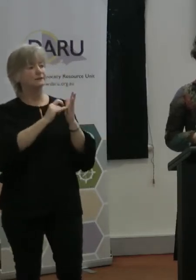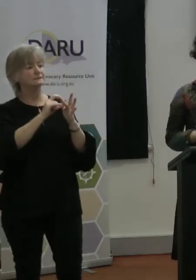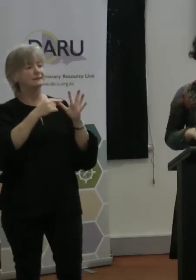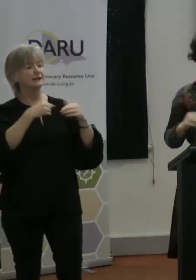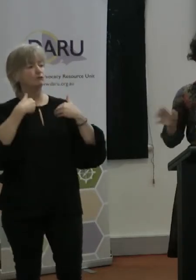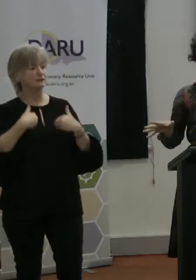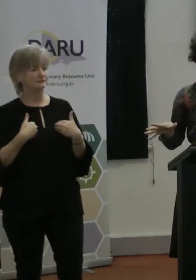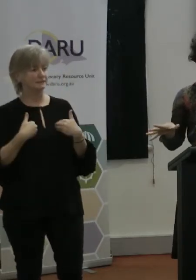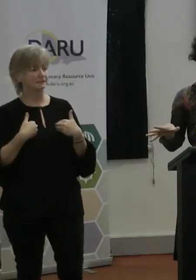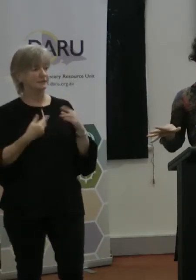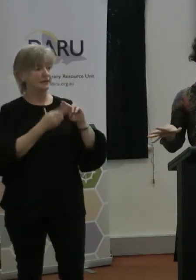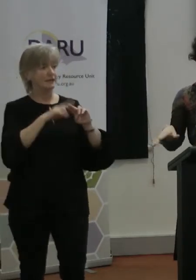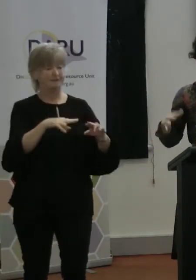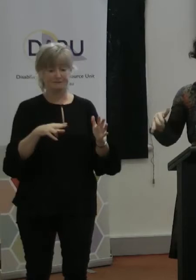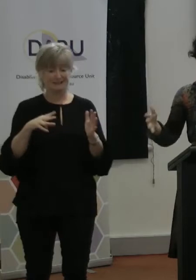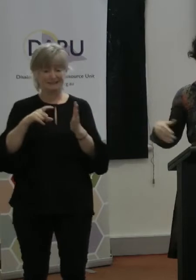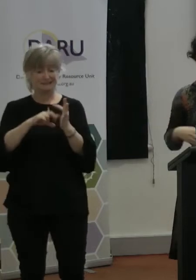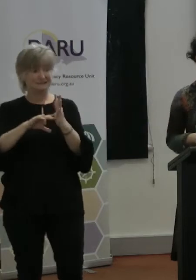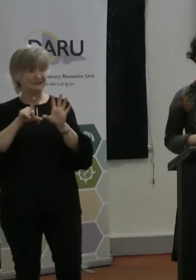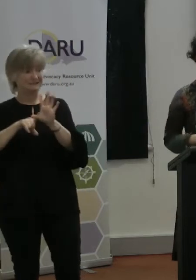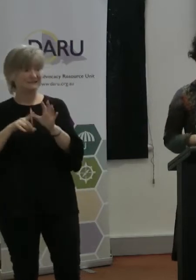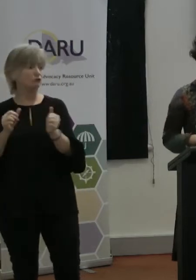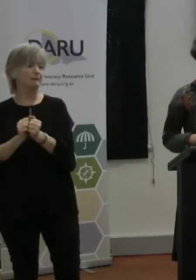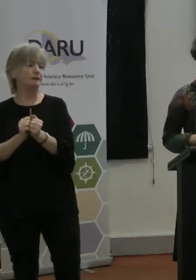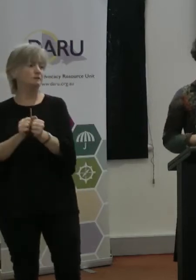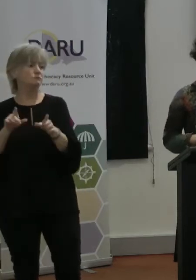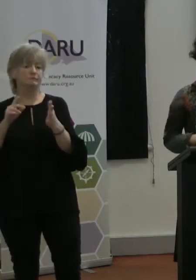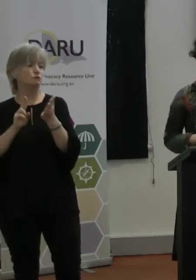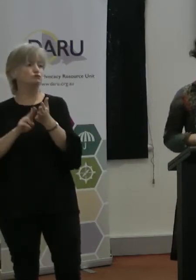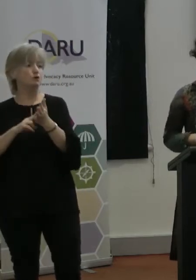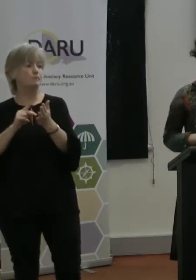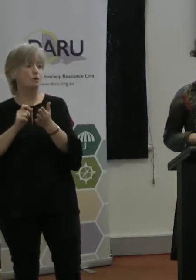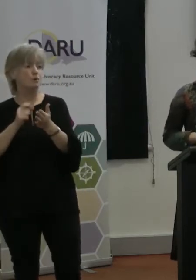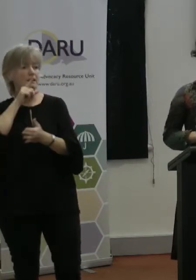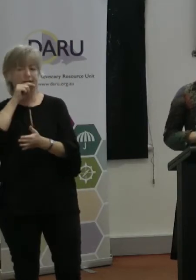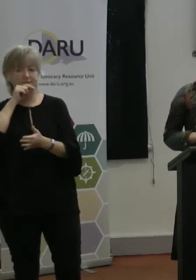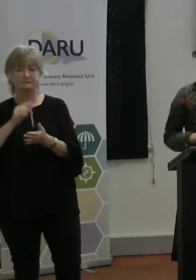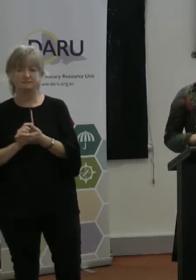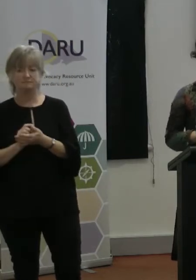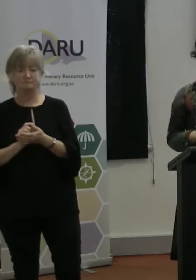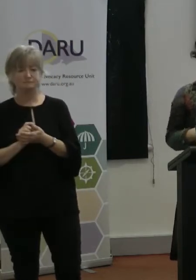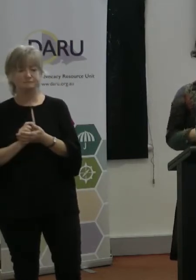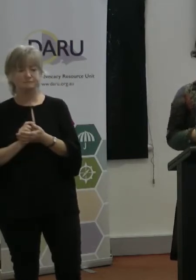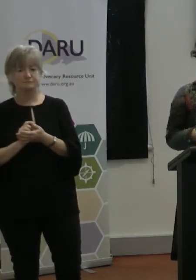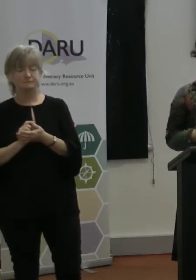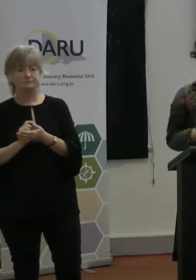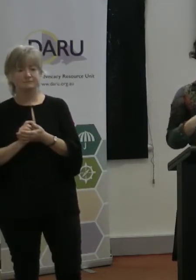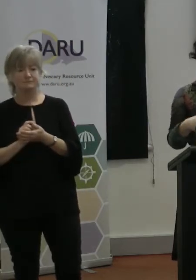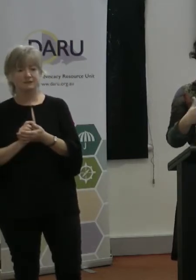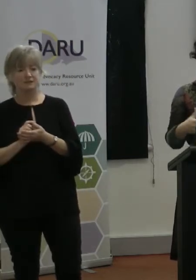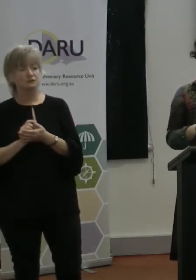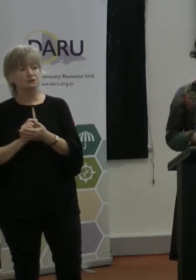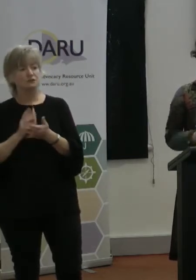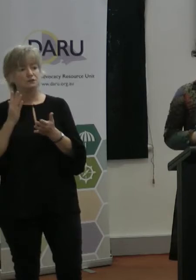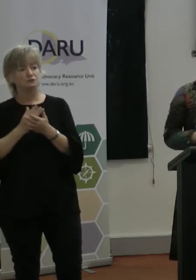resident who enters into a tenancy agreement, so the regular kind of lease, against coercive or deceptive conduct. So it's really important to note, and